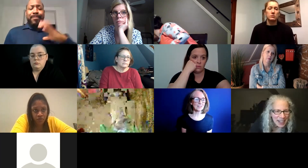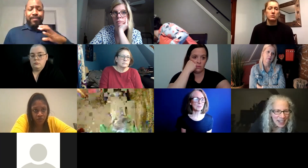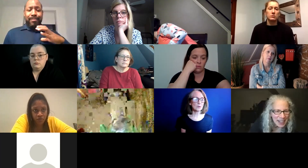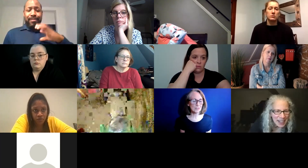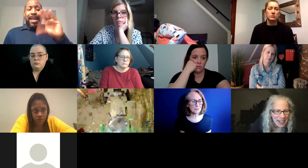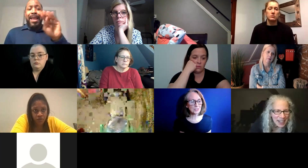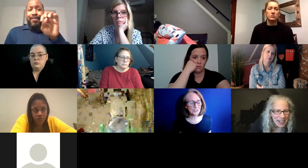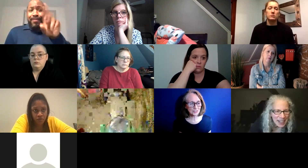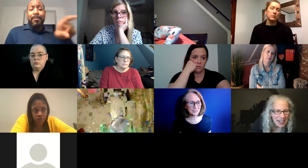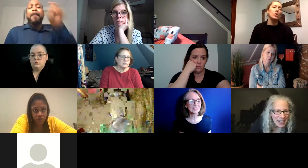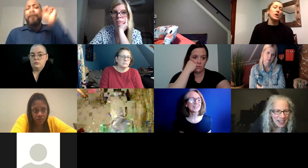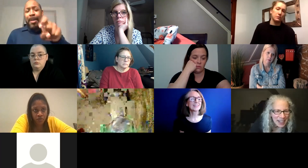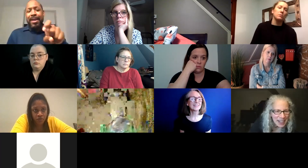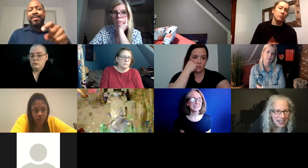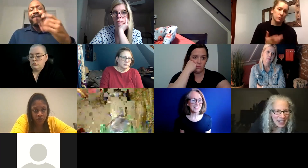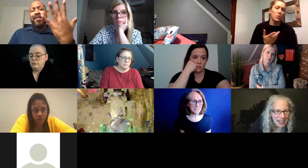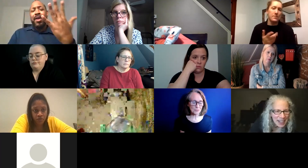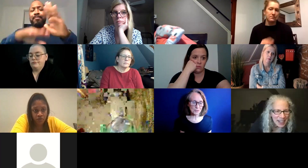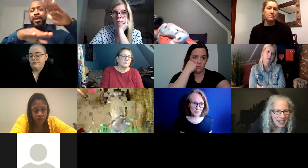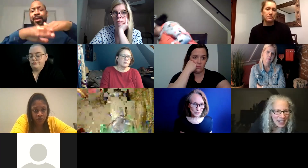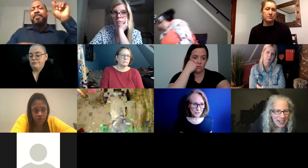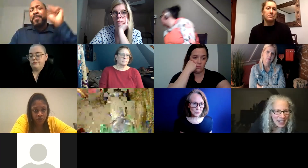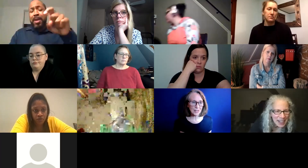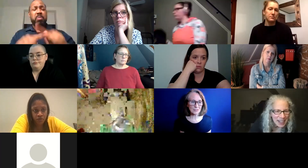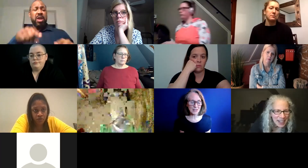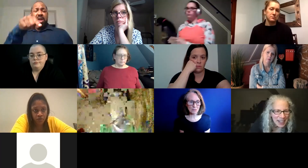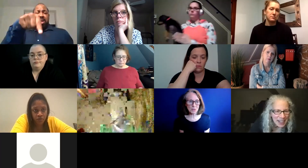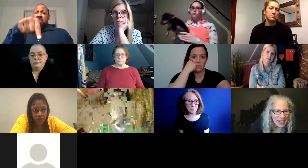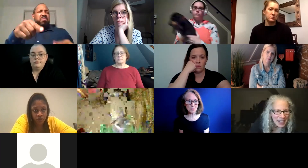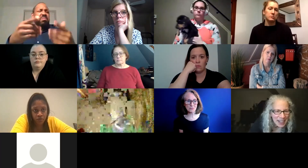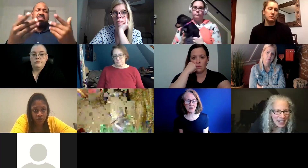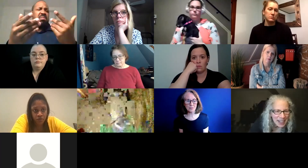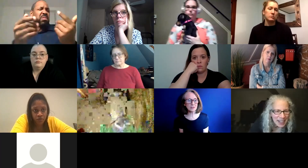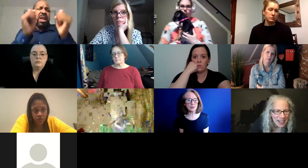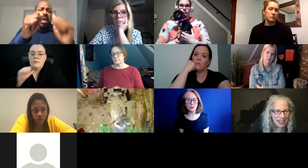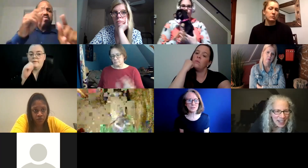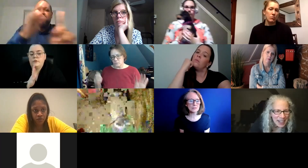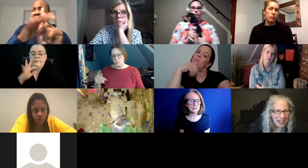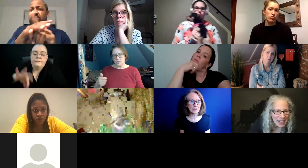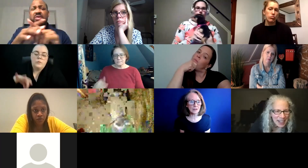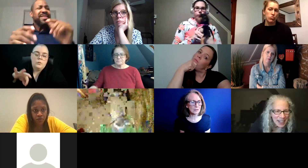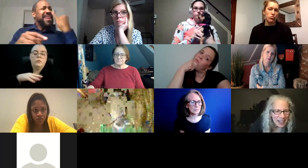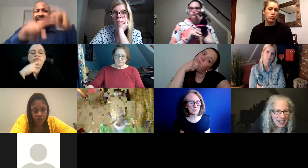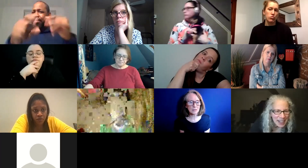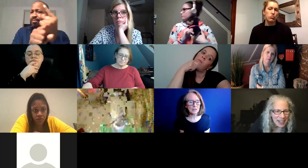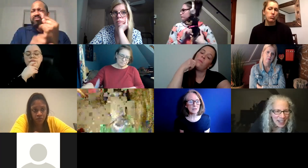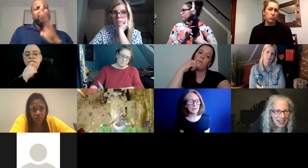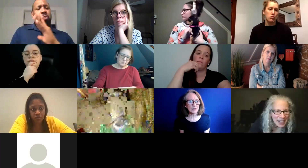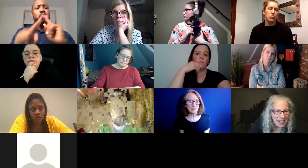of Commissioners, that's a different story. We have to have a minimum of 5, but no, this is an ad hoc committee. There